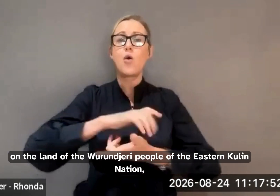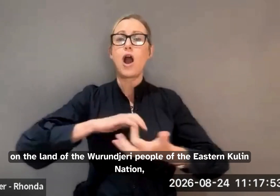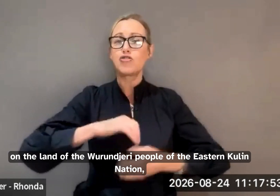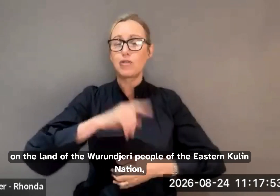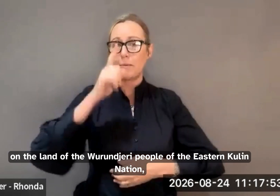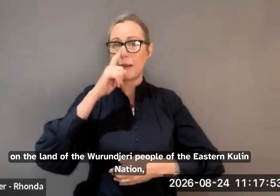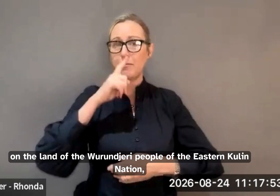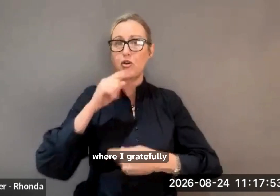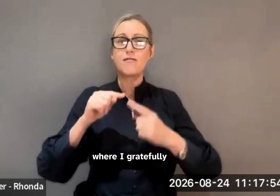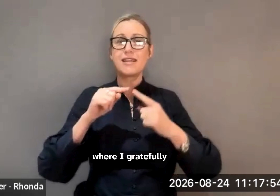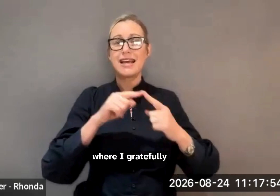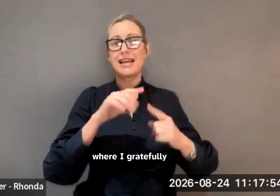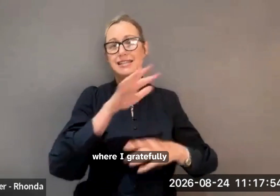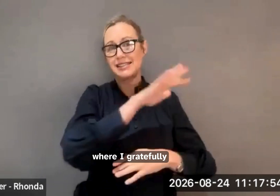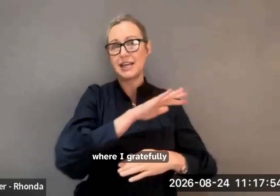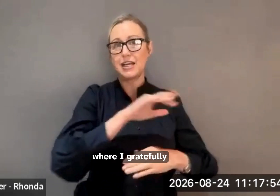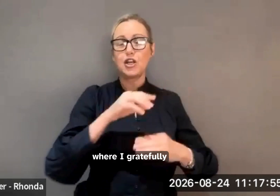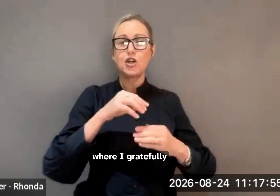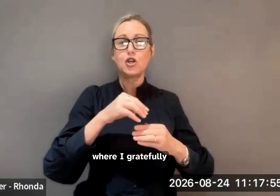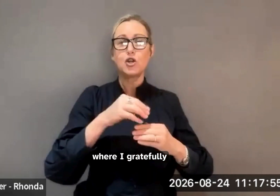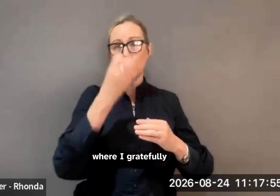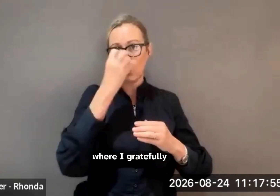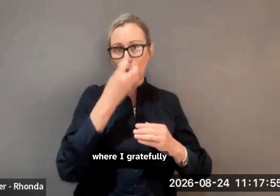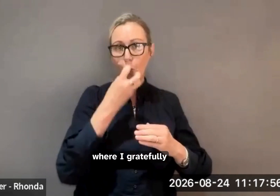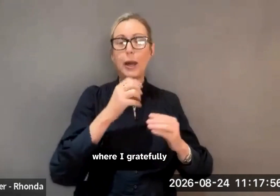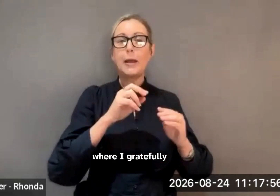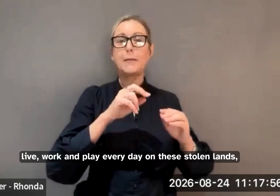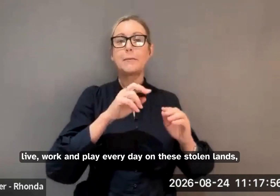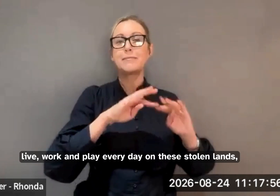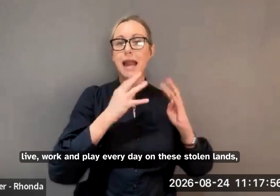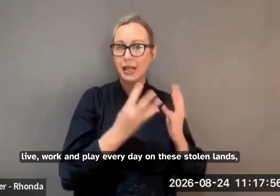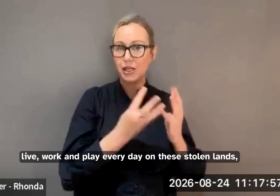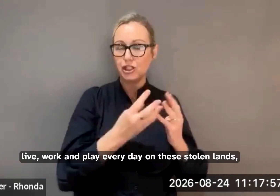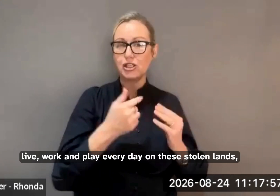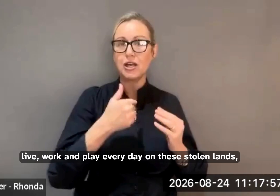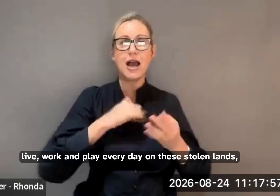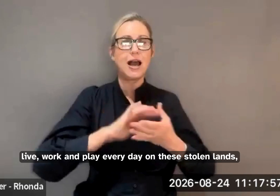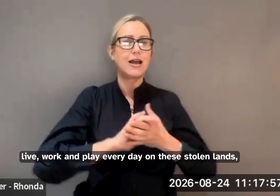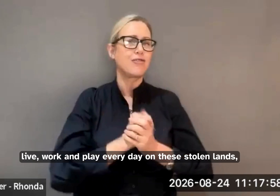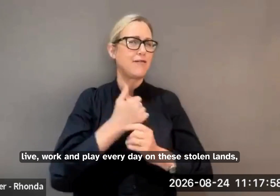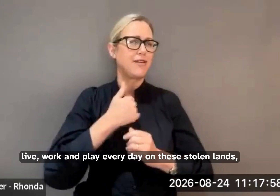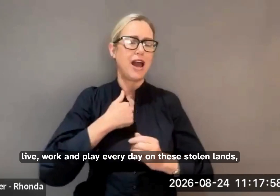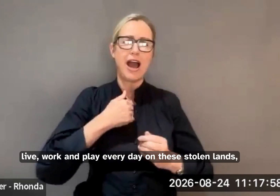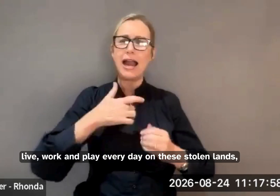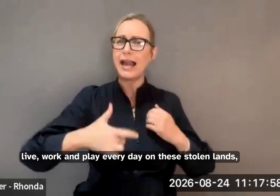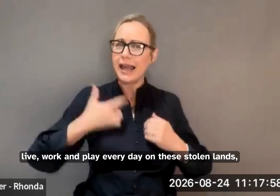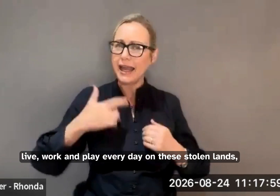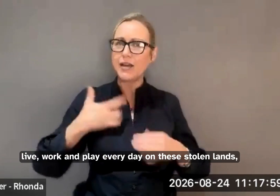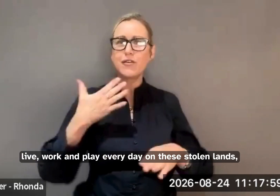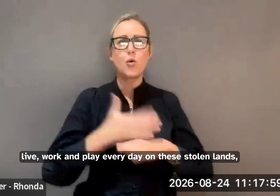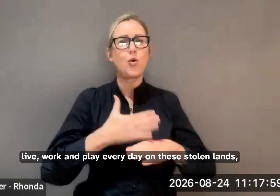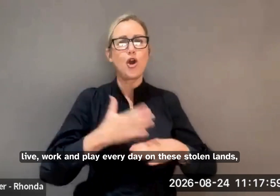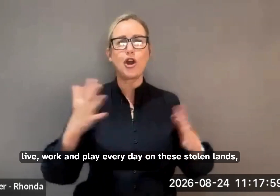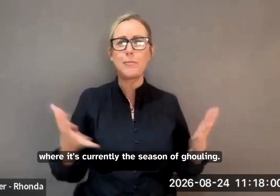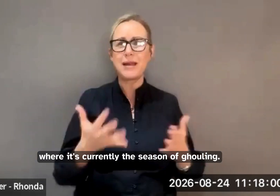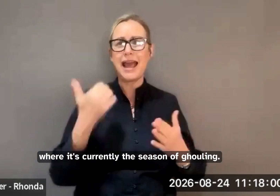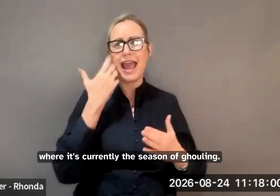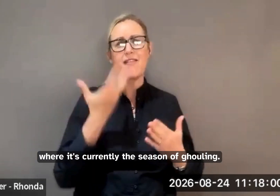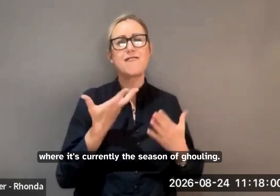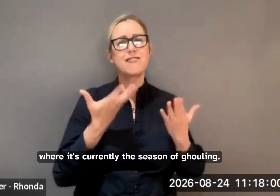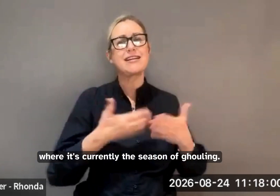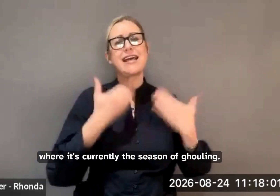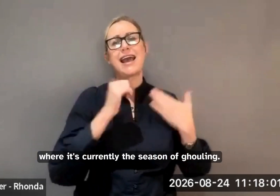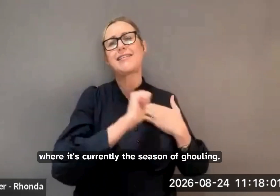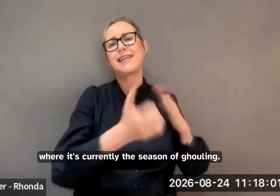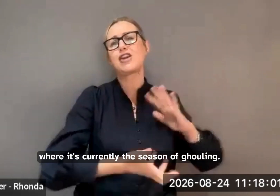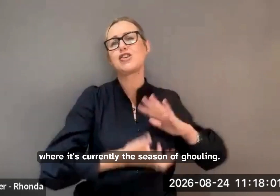the Eastern Kulin Nation, where I gratefully live, work and play every day on these stolen lands, where it's